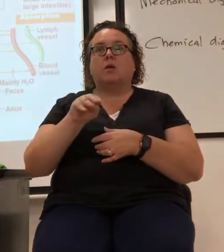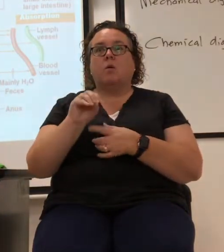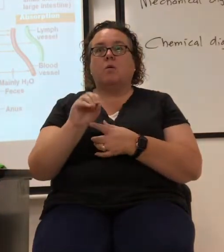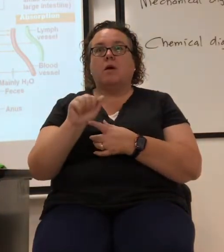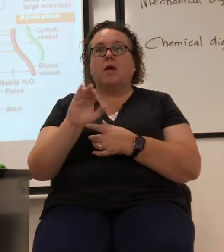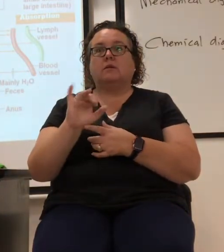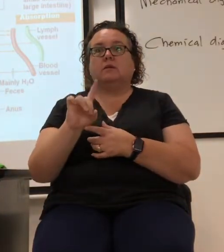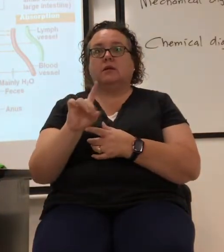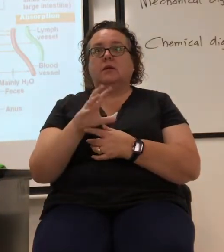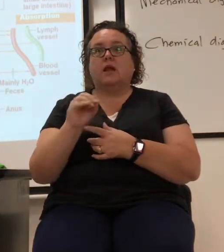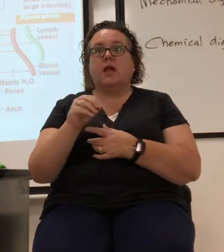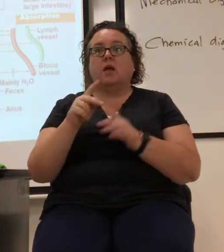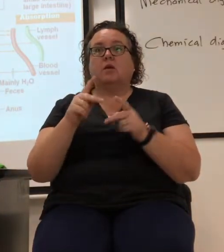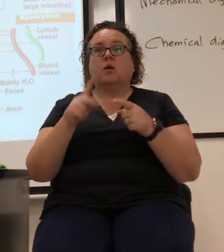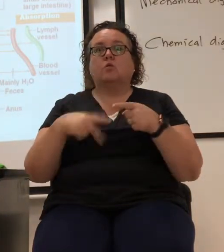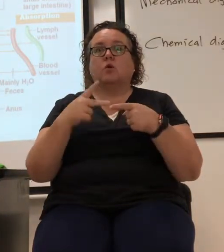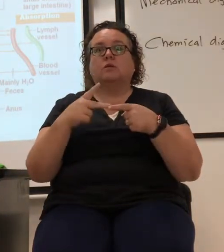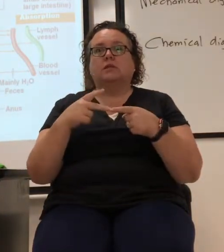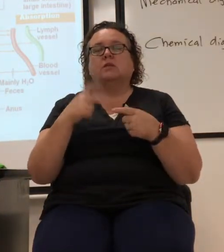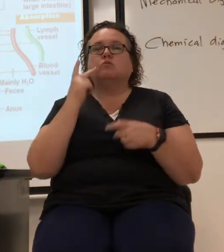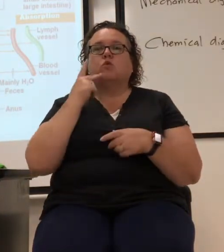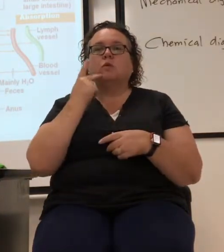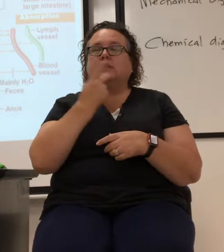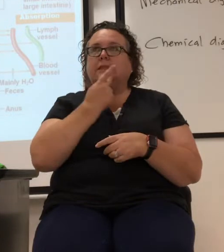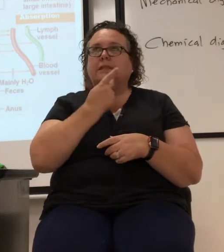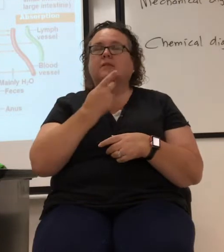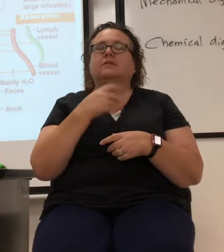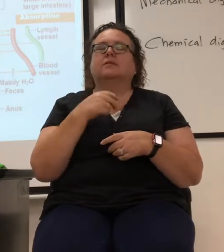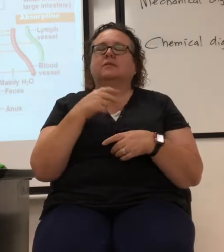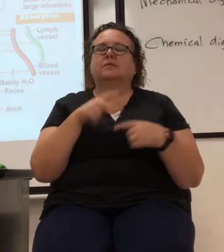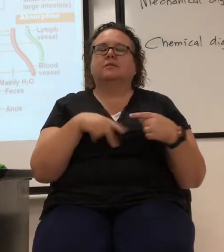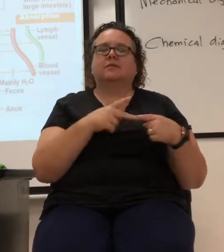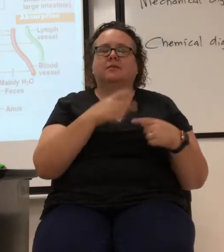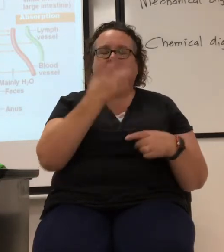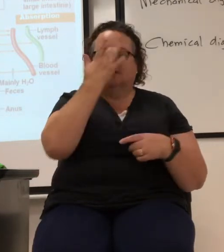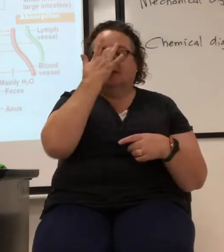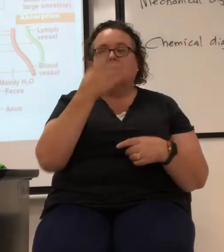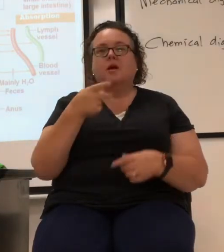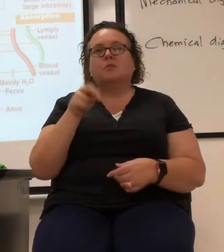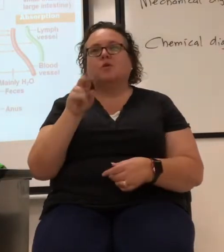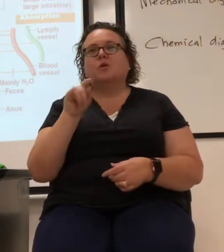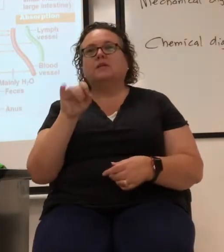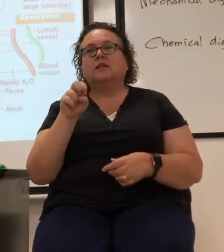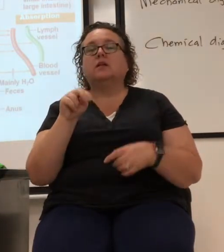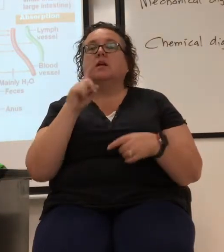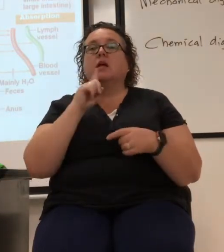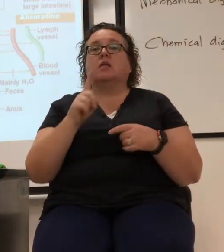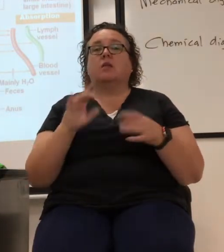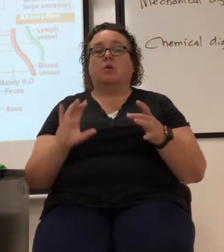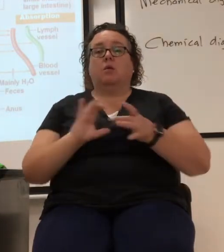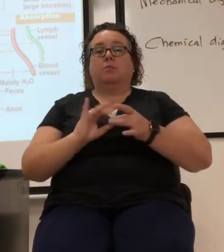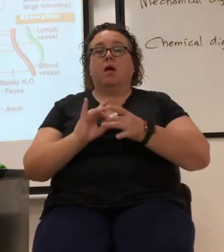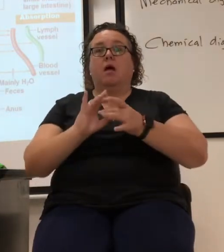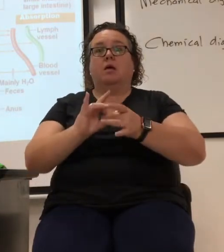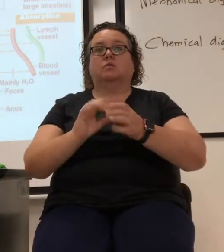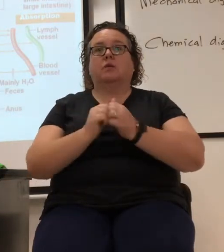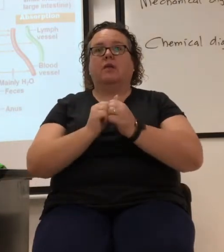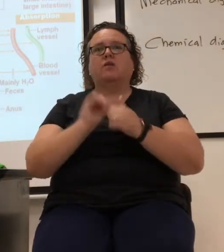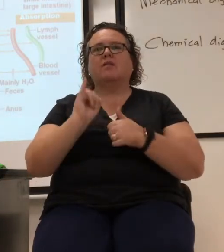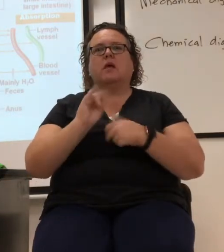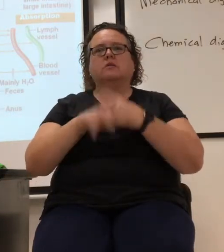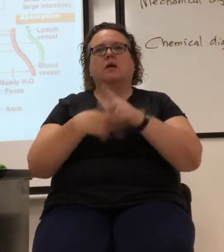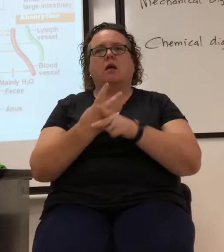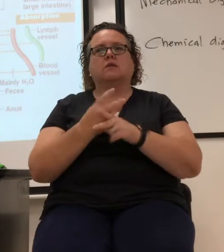proteins? We call them peptide bonds. Pepsinogen breaks the peptide bonds and helps digest proteins. So that's a form of